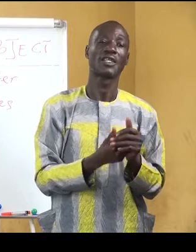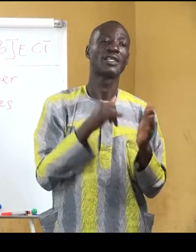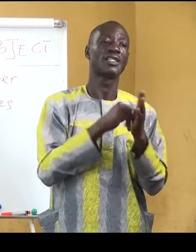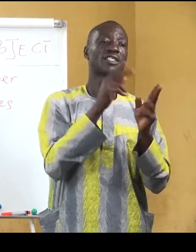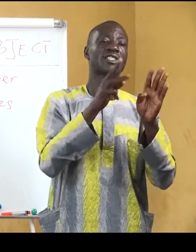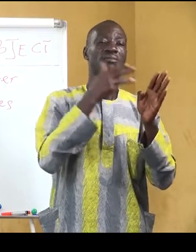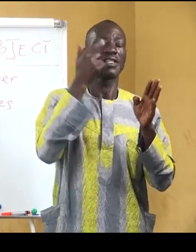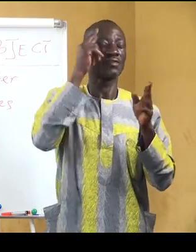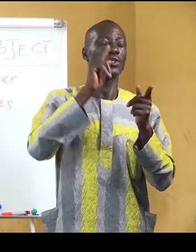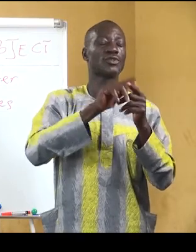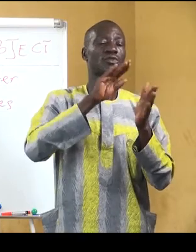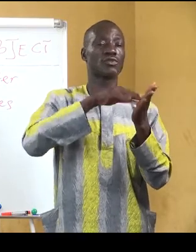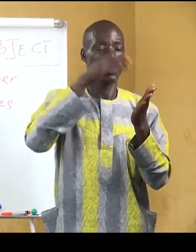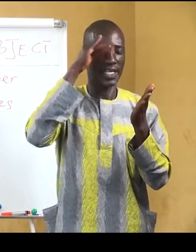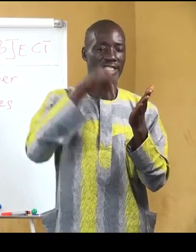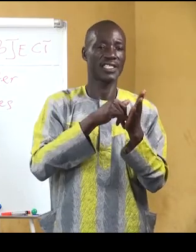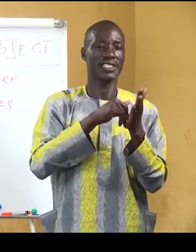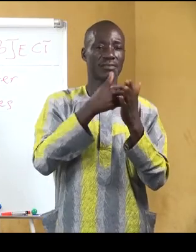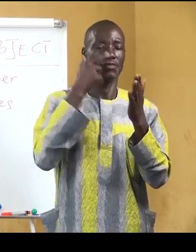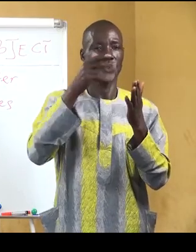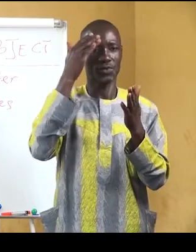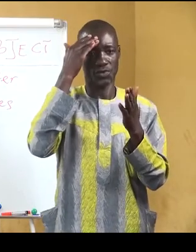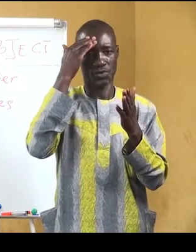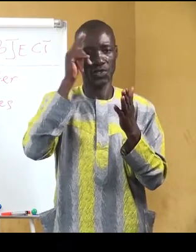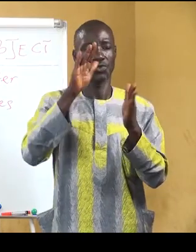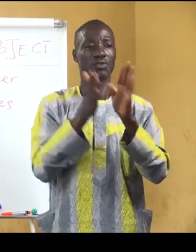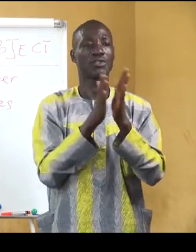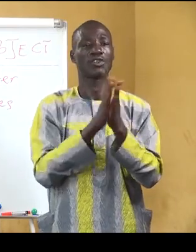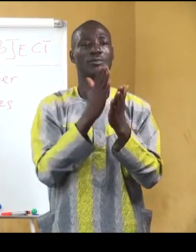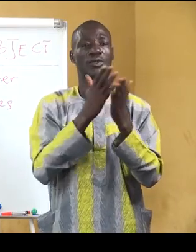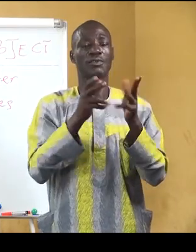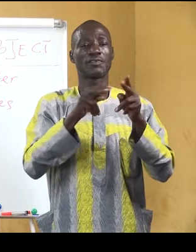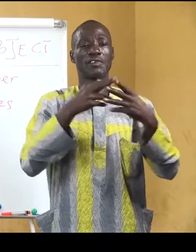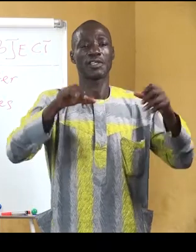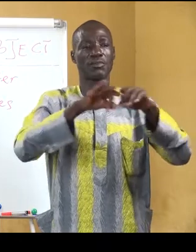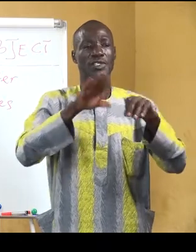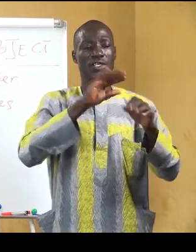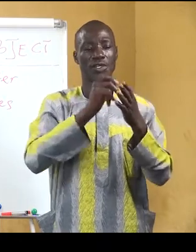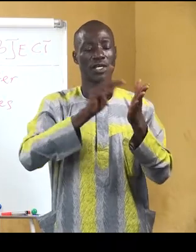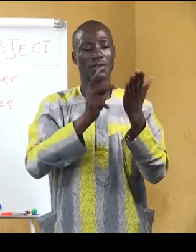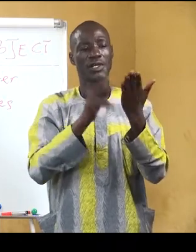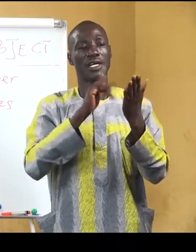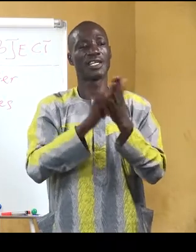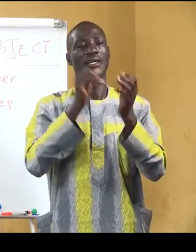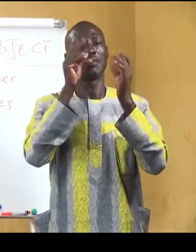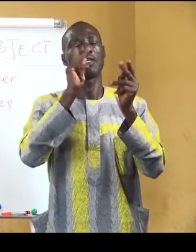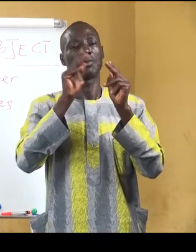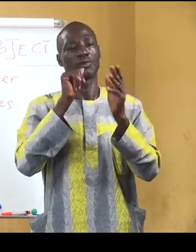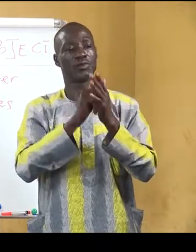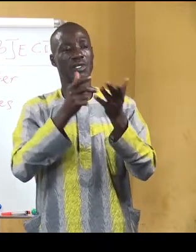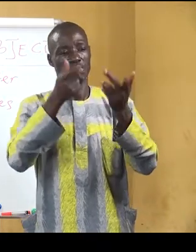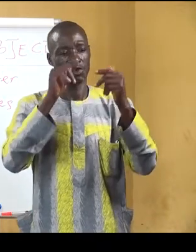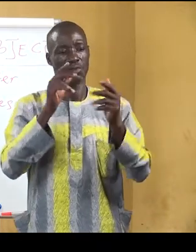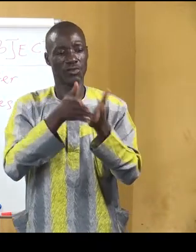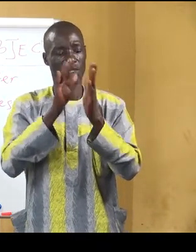programming language before you know you become a software developer. You'd write a program, and by so doing, you solve a lot of